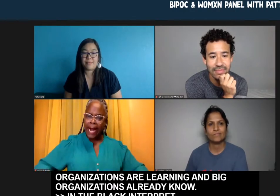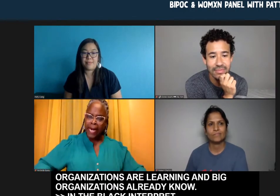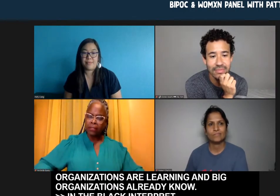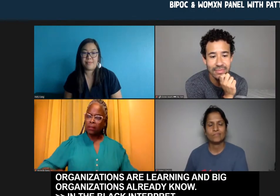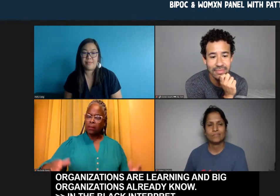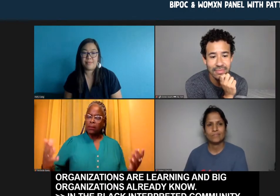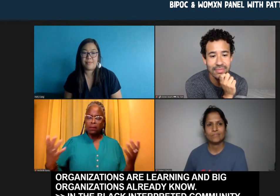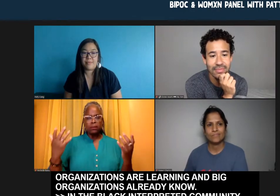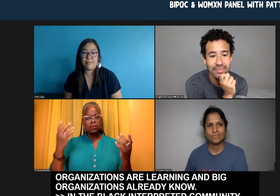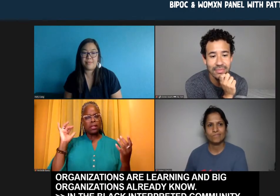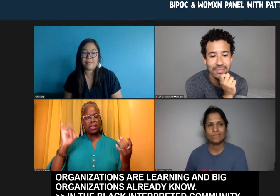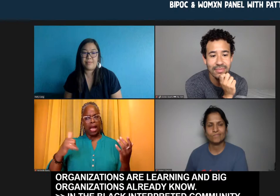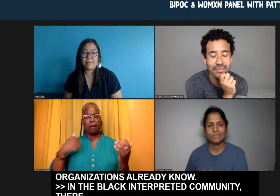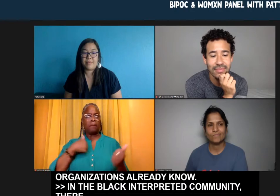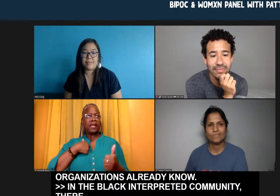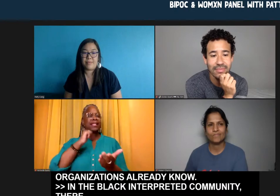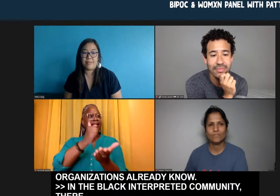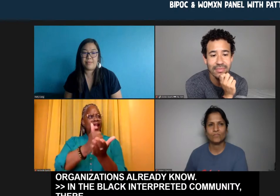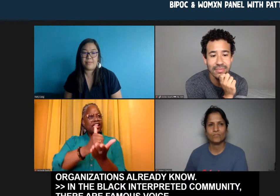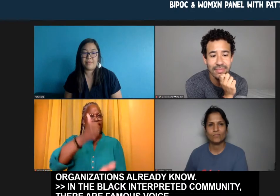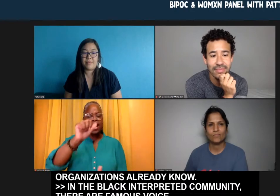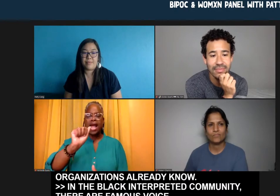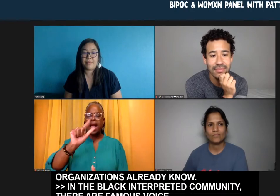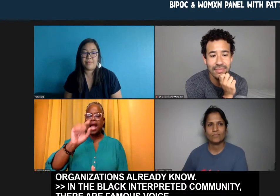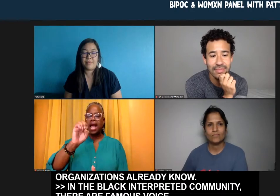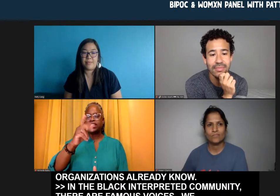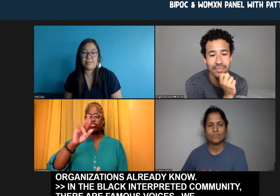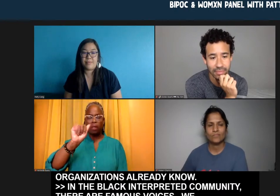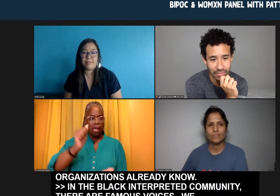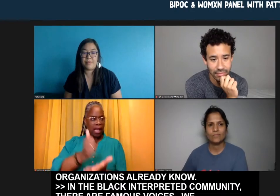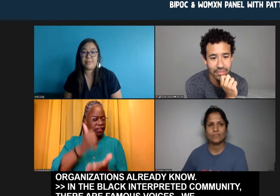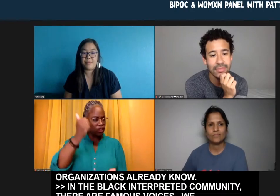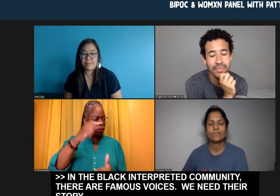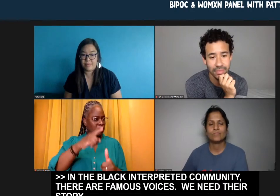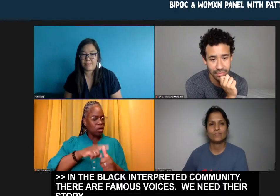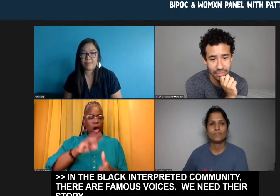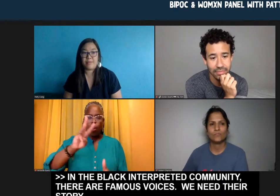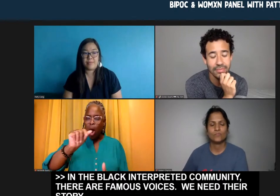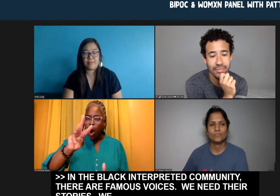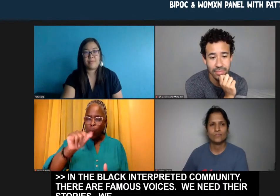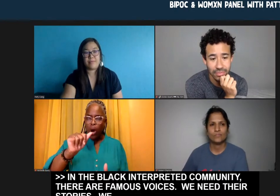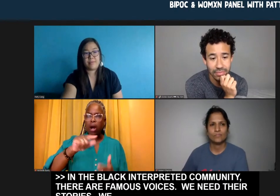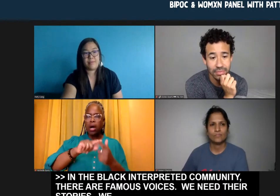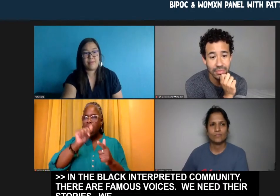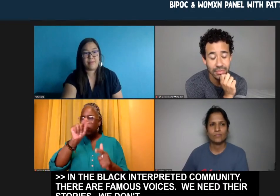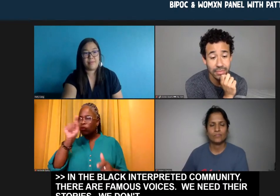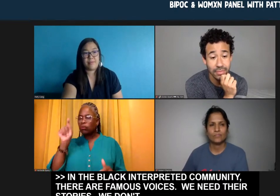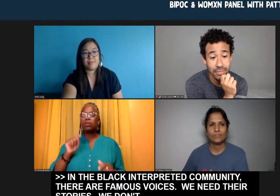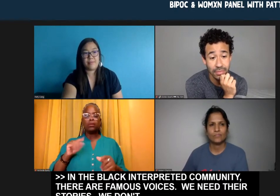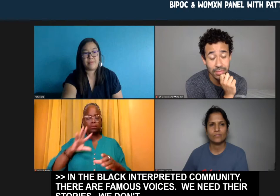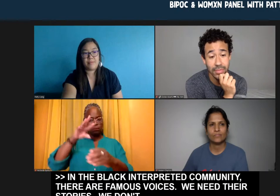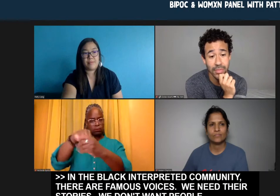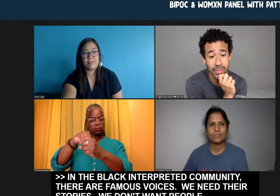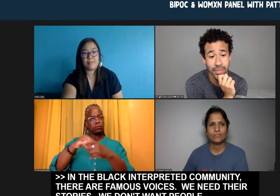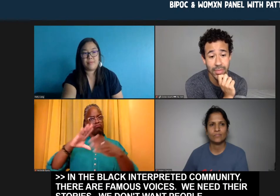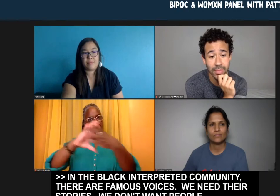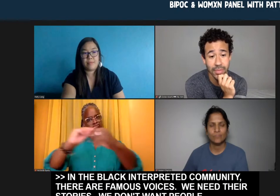need their stories. We don't want people to be silent. Alexandria Wales is one. Wawa, Warren